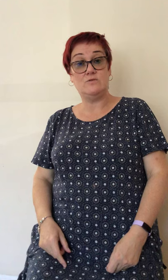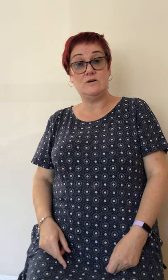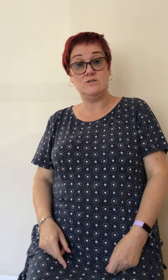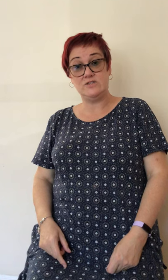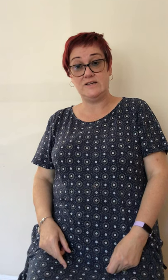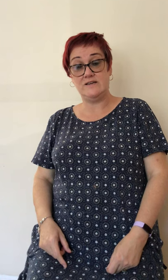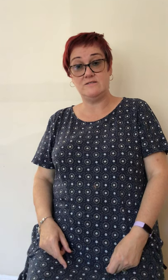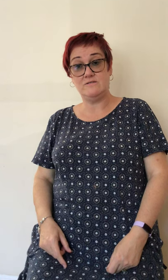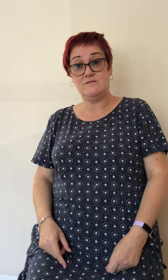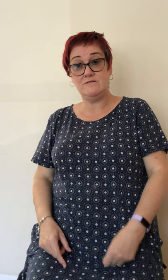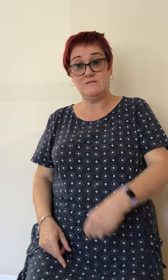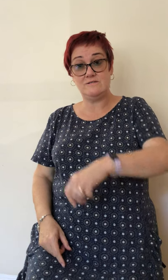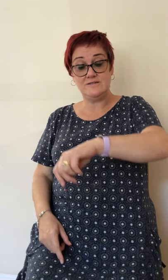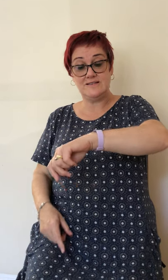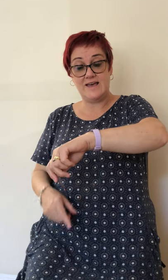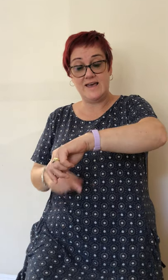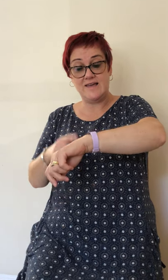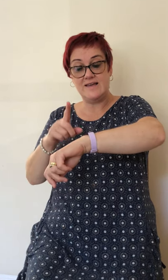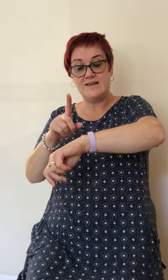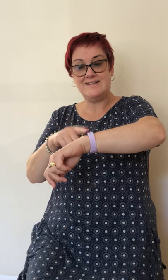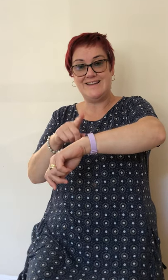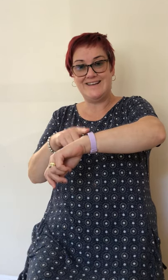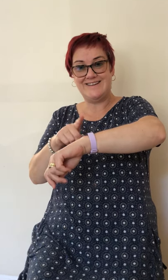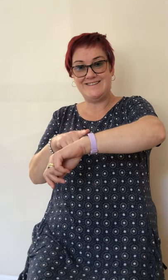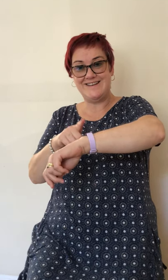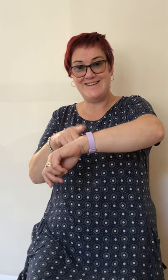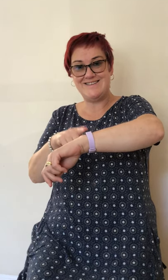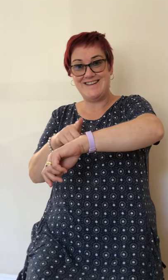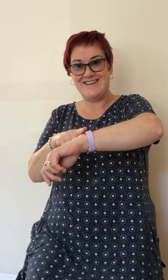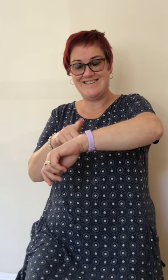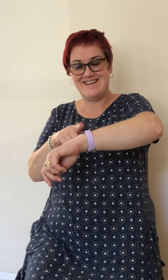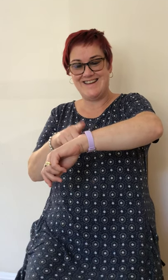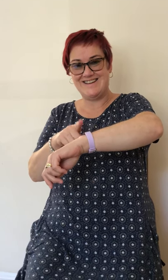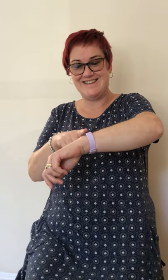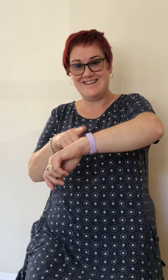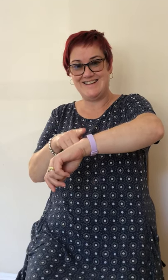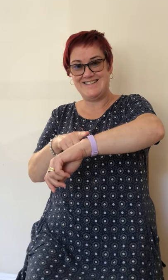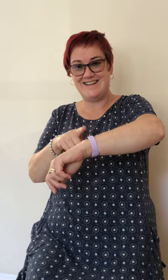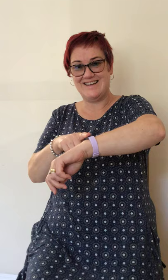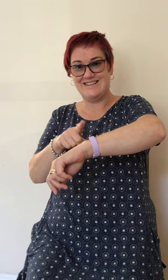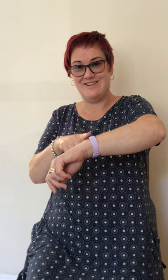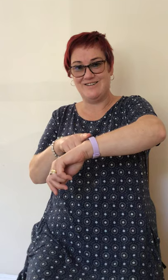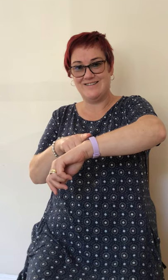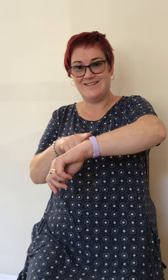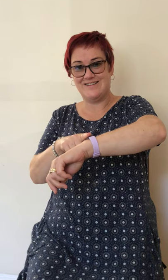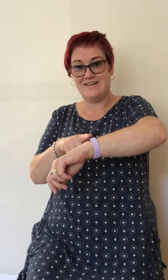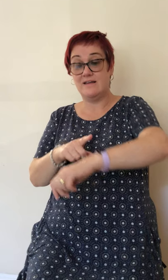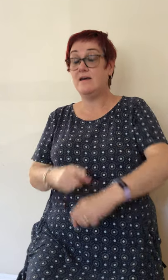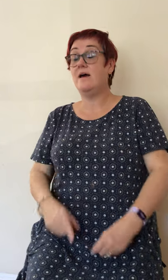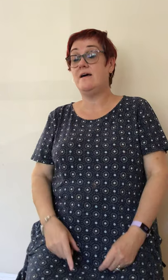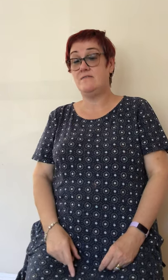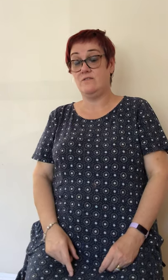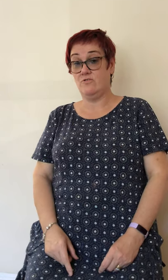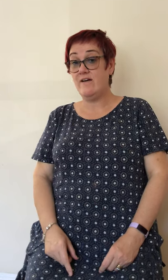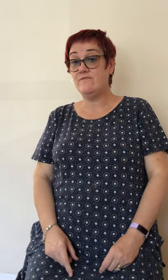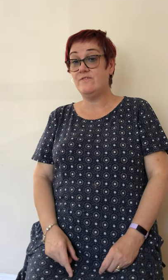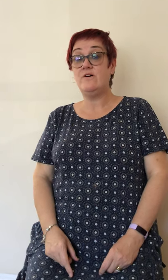watch's wall say? Tick-a-tick-a-tick-a-tick-a-tick-a-tick-a-tock. And the grandfather